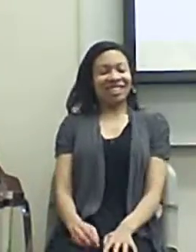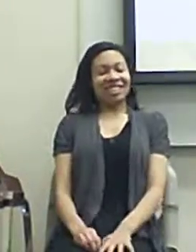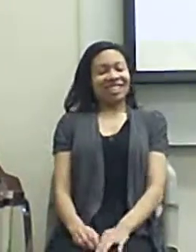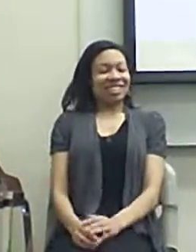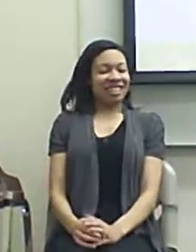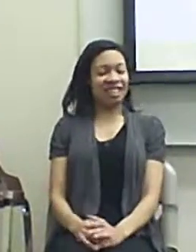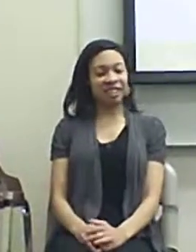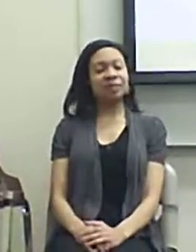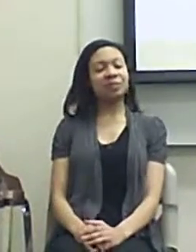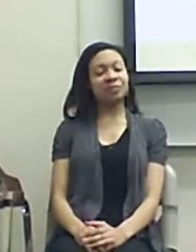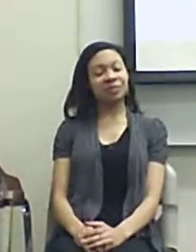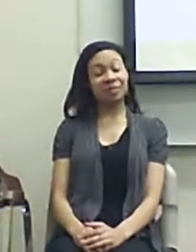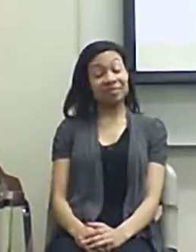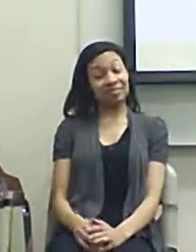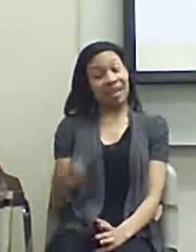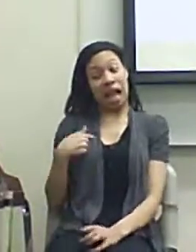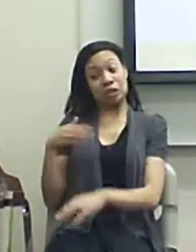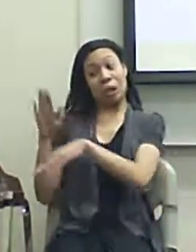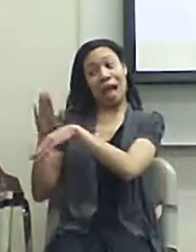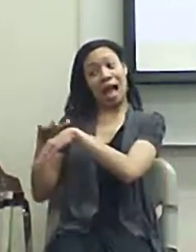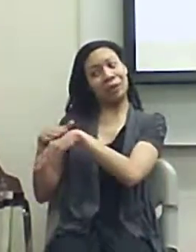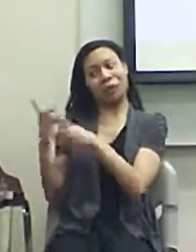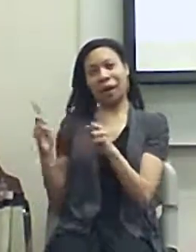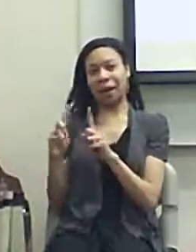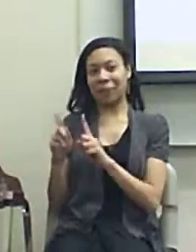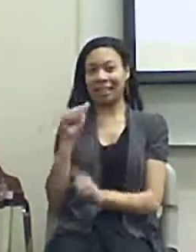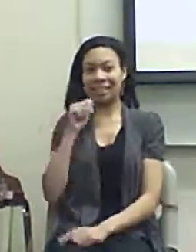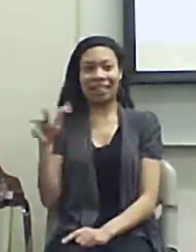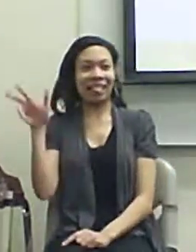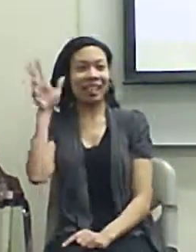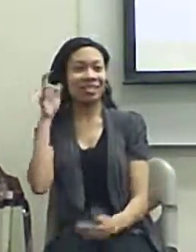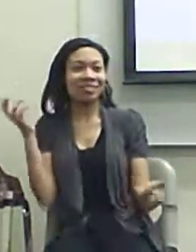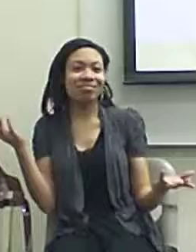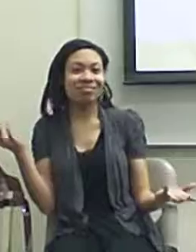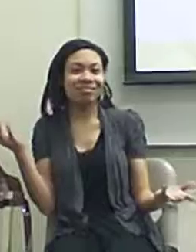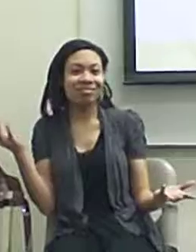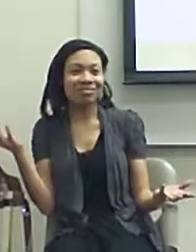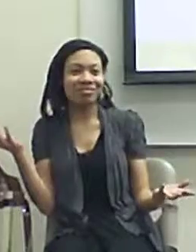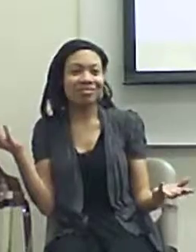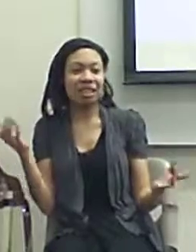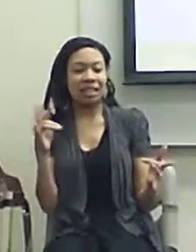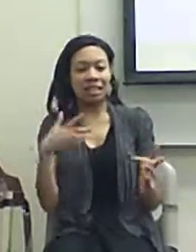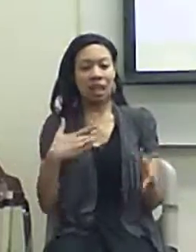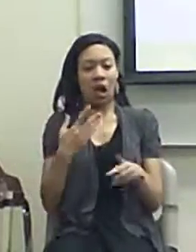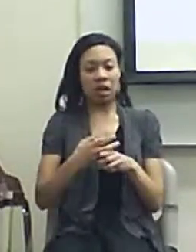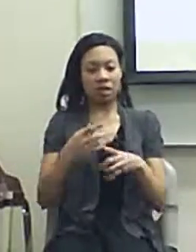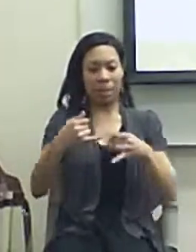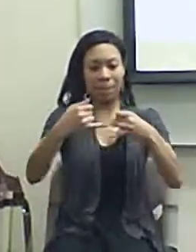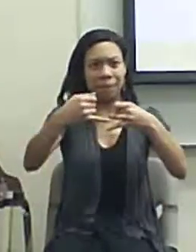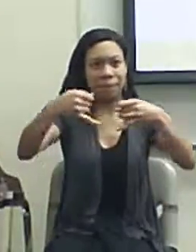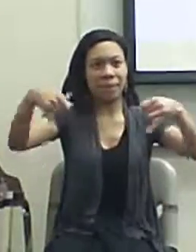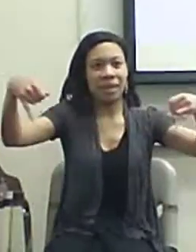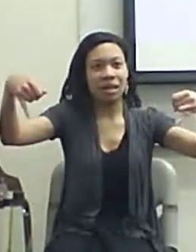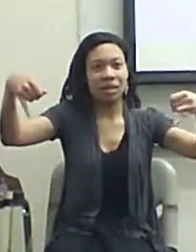I tried, but I can't, you know, you gotta walk that line of, and I thought I was trying to be